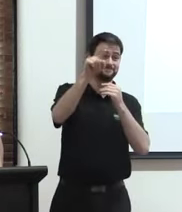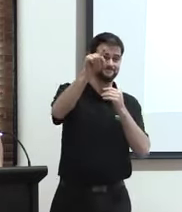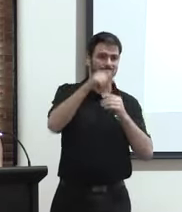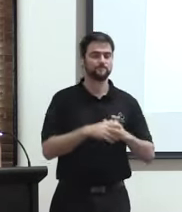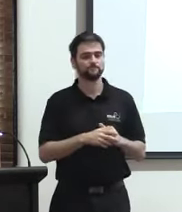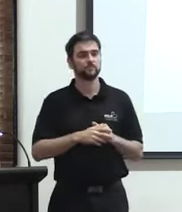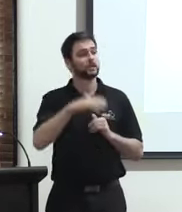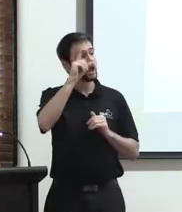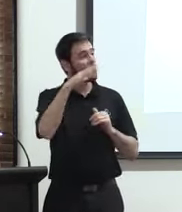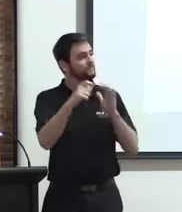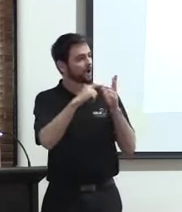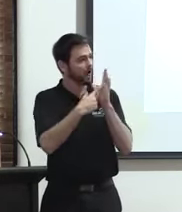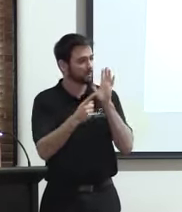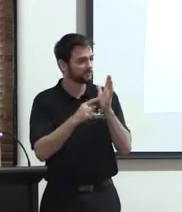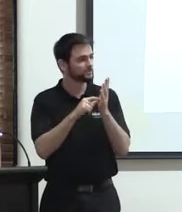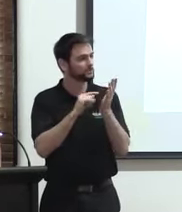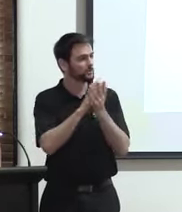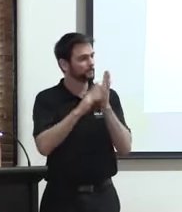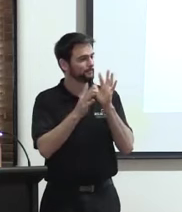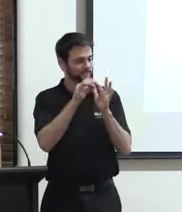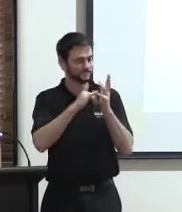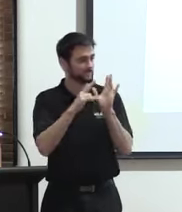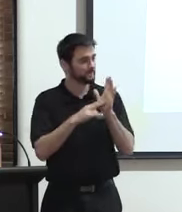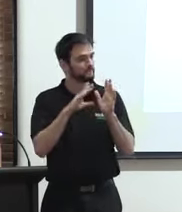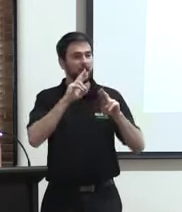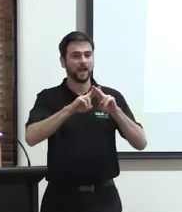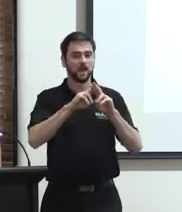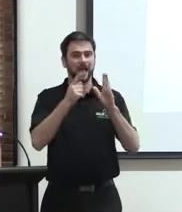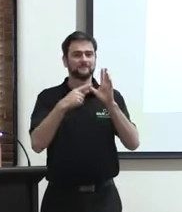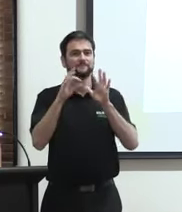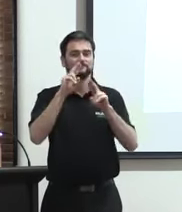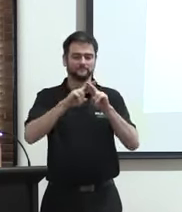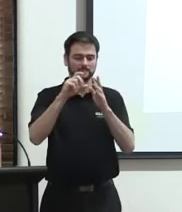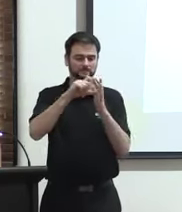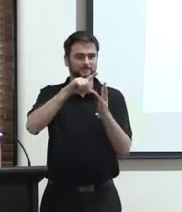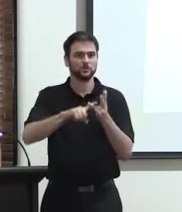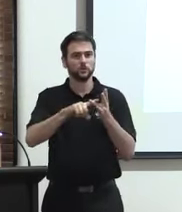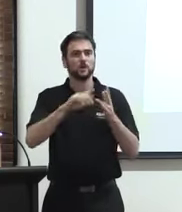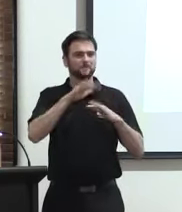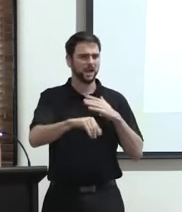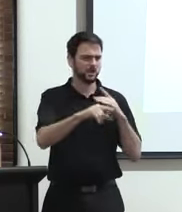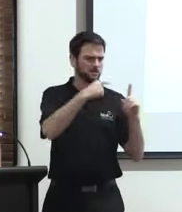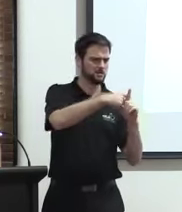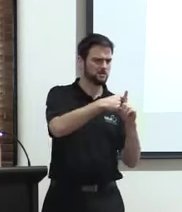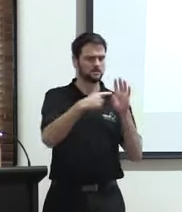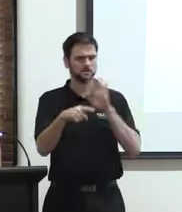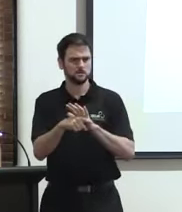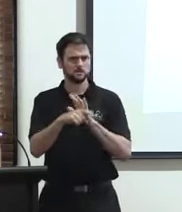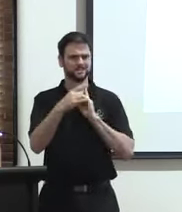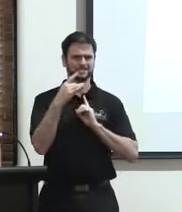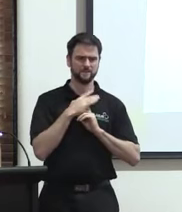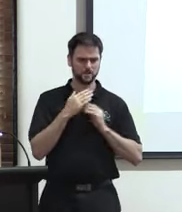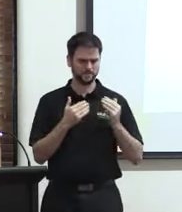So today we have Thompson from AFDO to give us an in-depth overview of the pros and cons of self-managing or opting